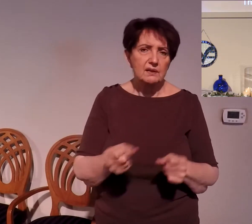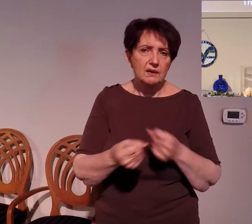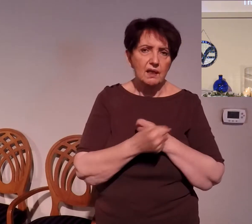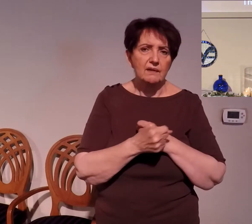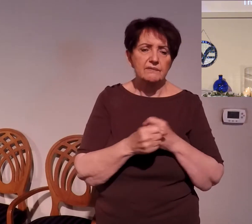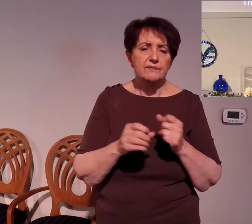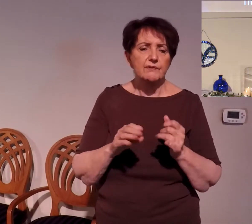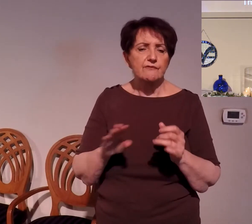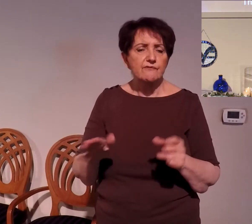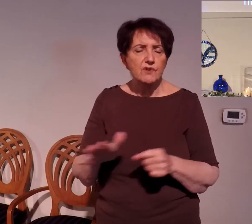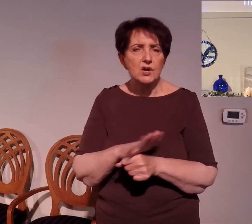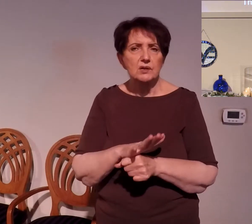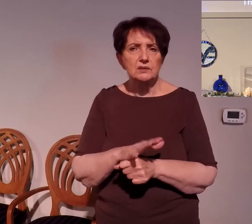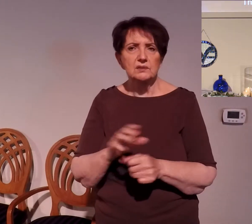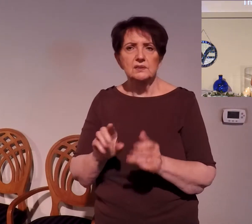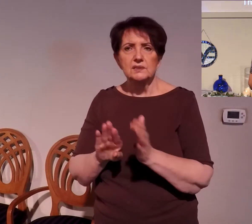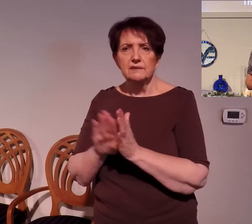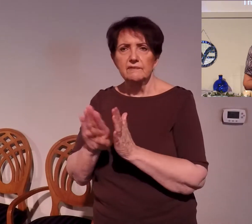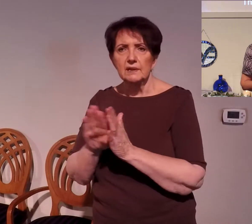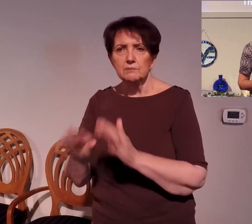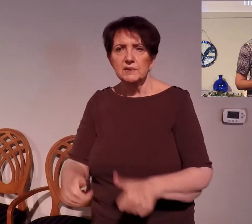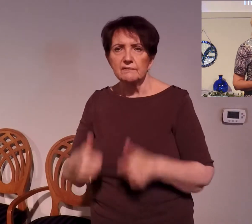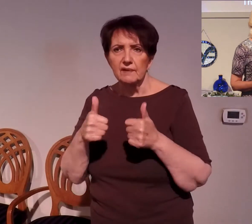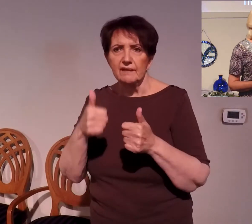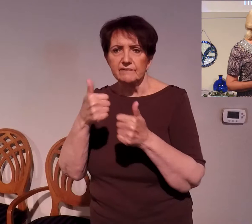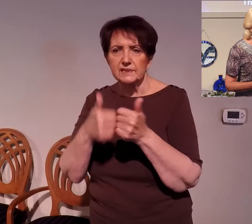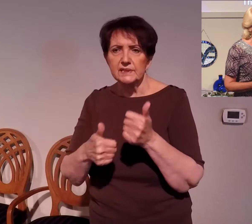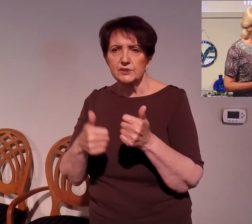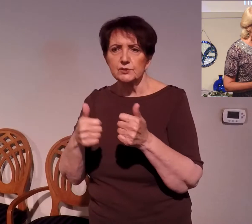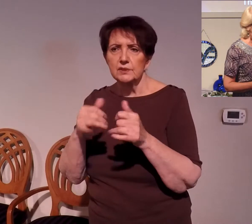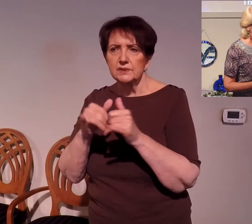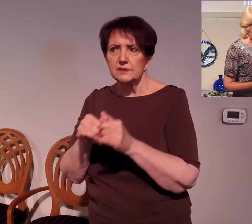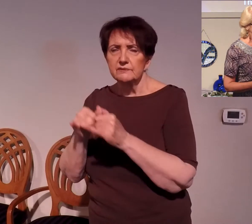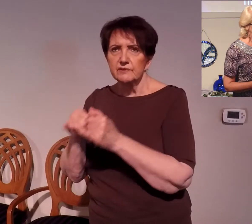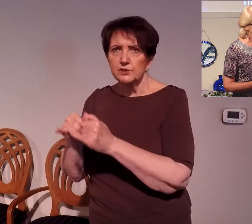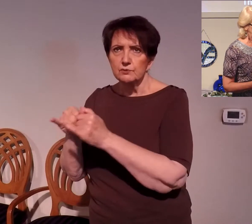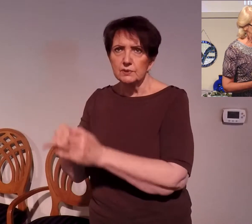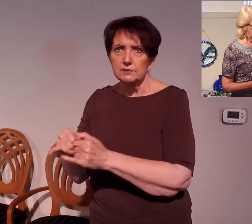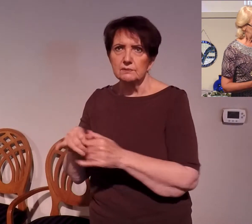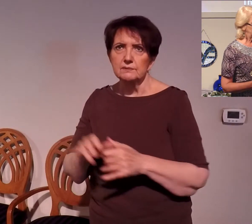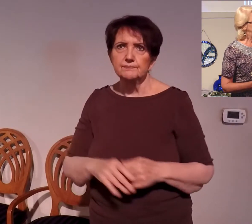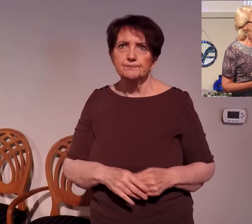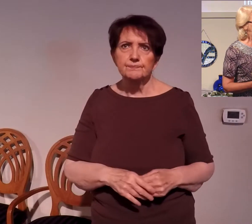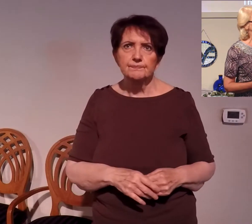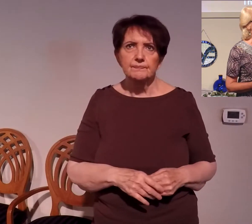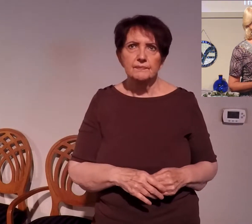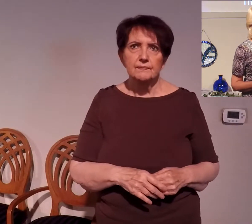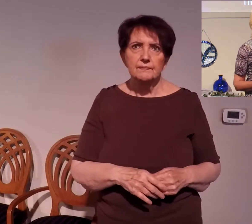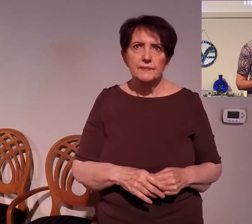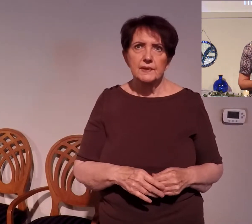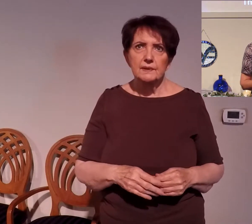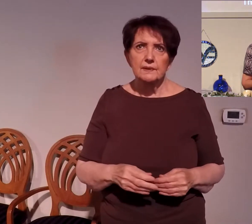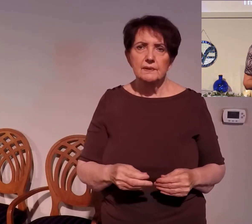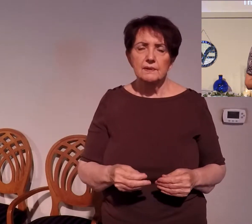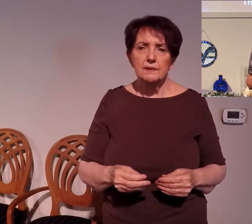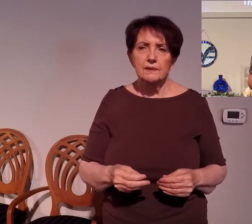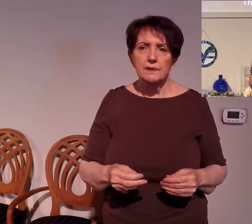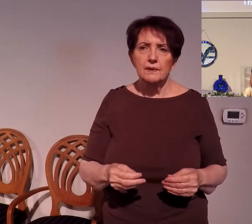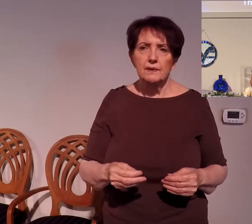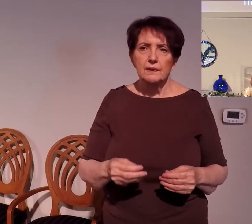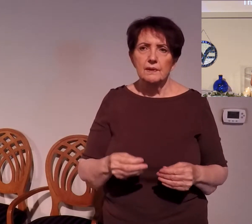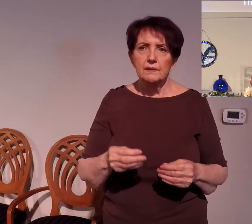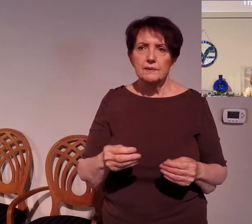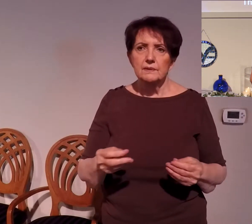of life in each individual. And the pure motive of giving greater enjoyment of life is